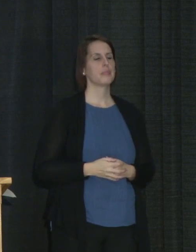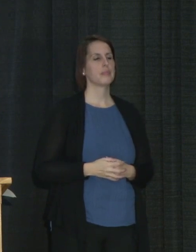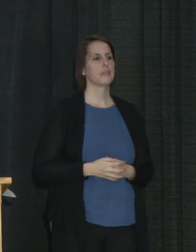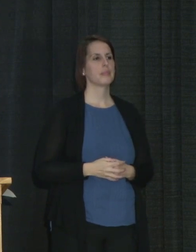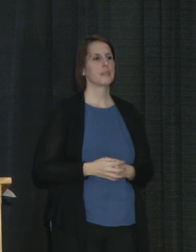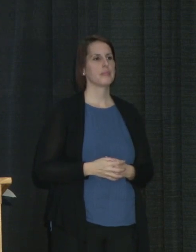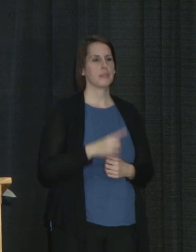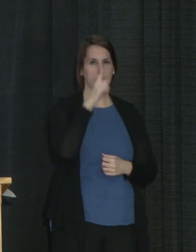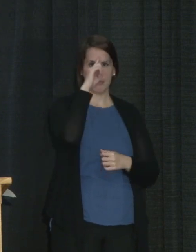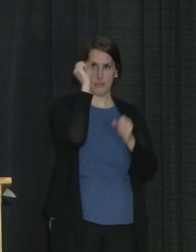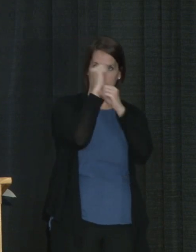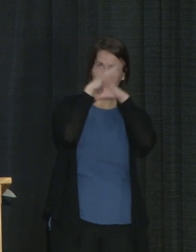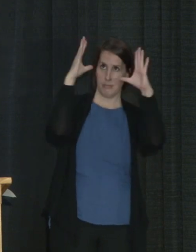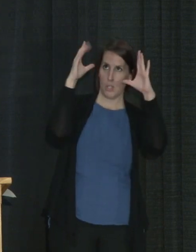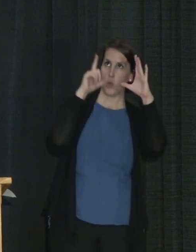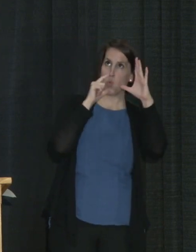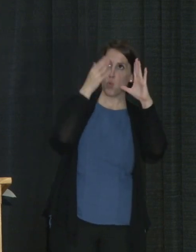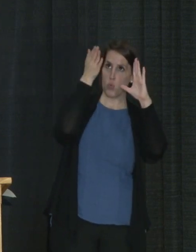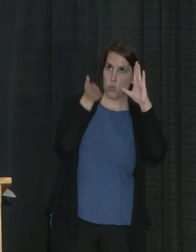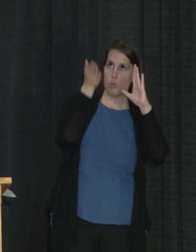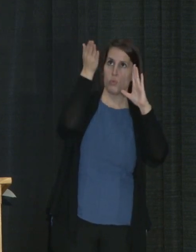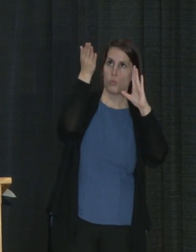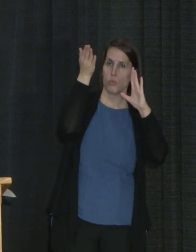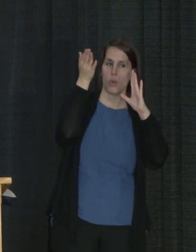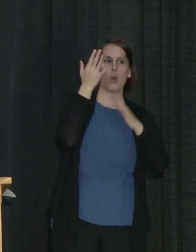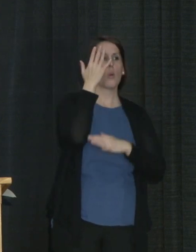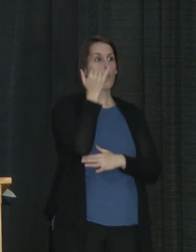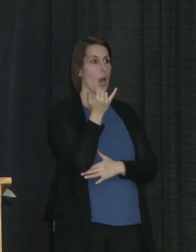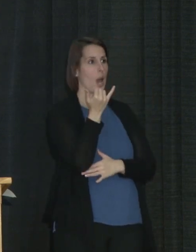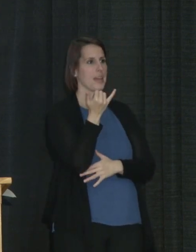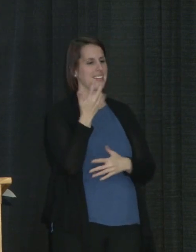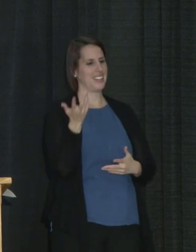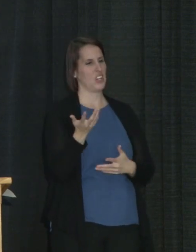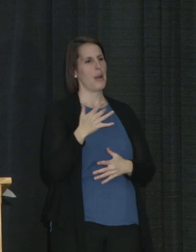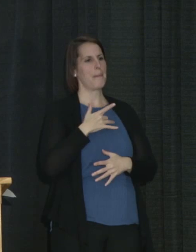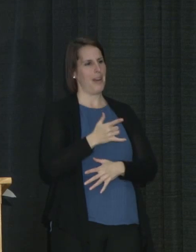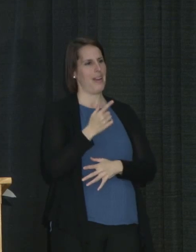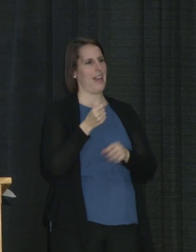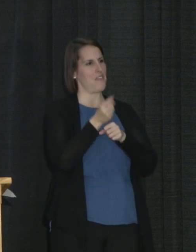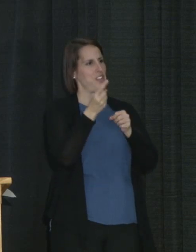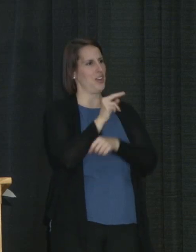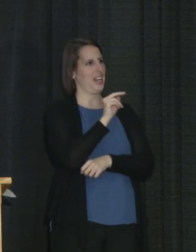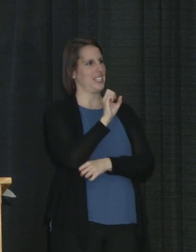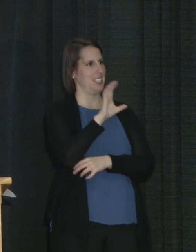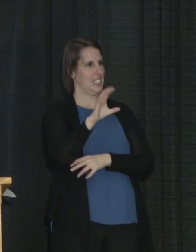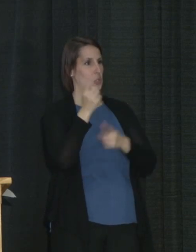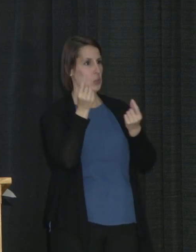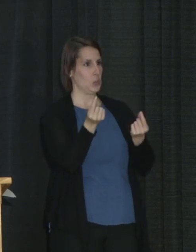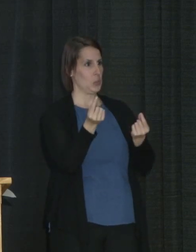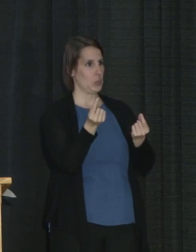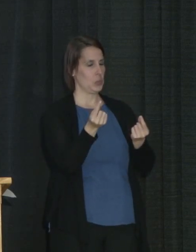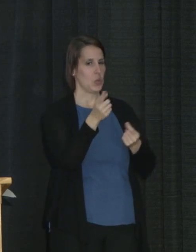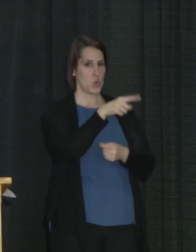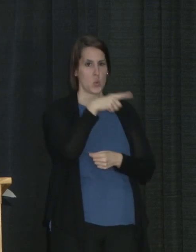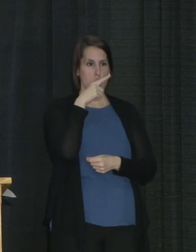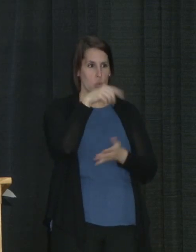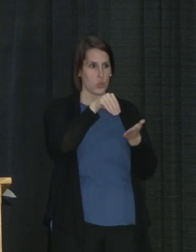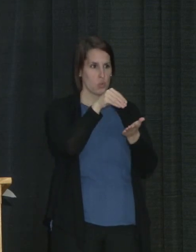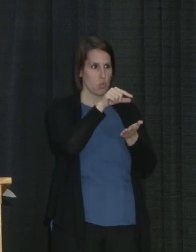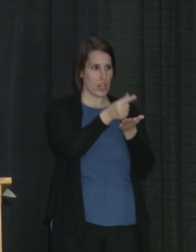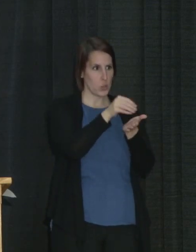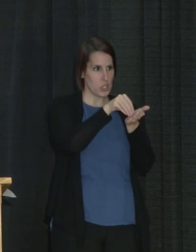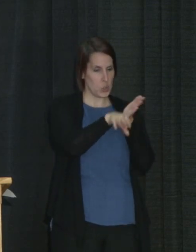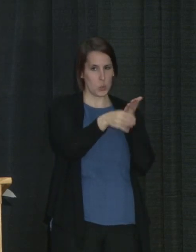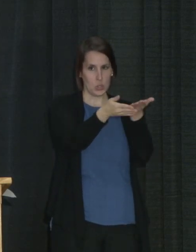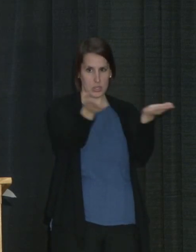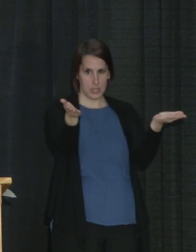I've asked you to think about this person or persons because we have a tradition at NSCC. A tradition where we ask members of the graduating class to stand